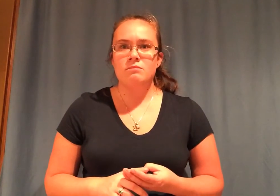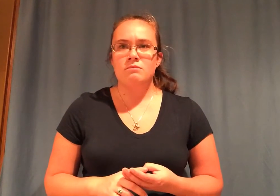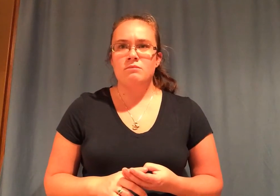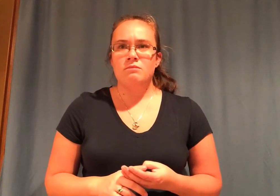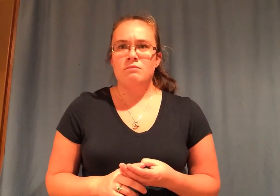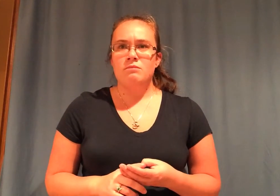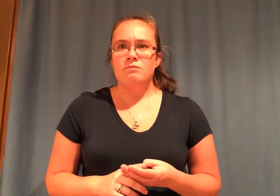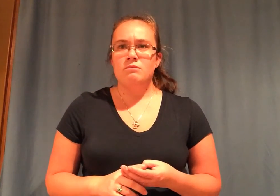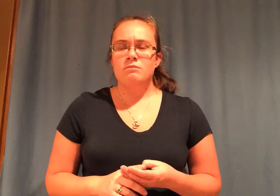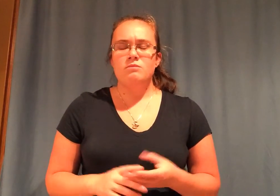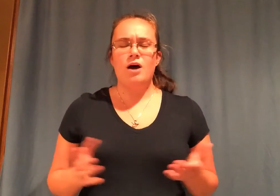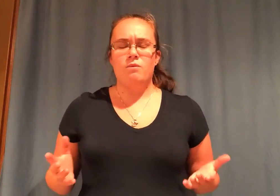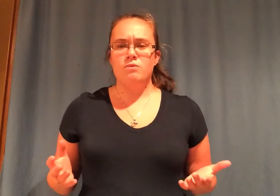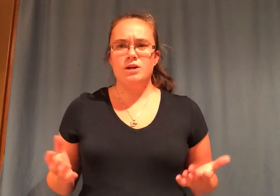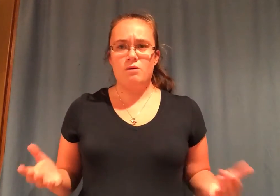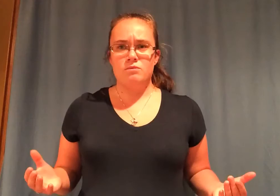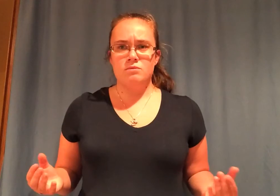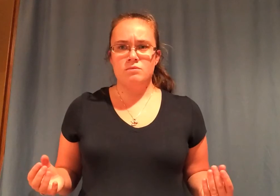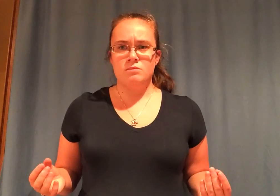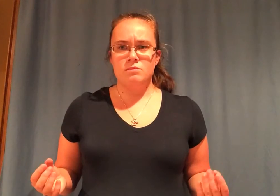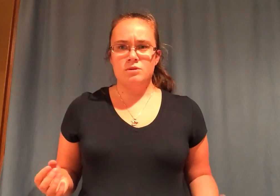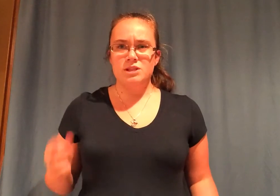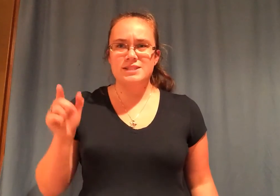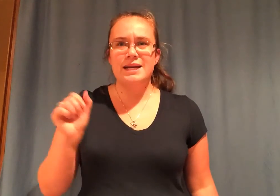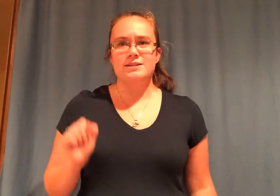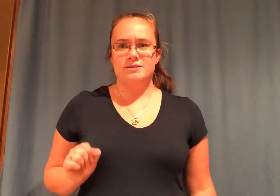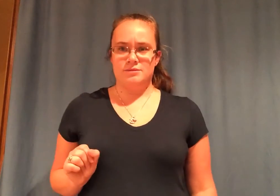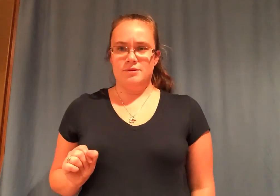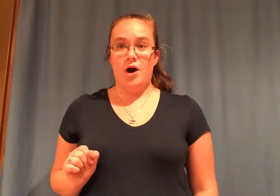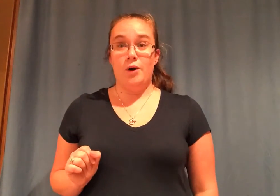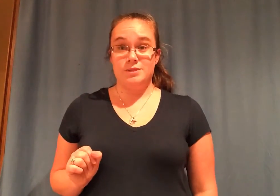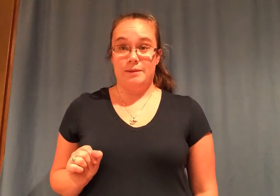No, we don't. The state owns them.